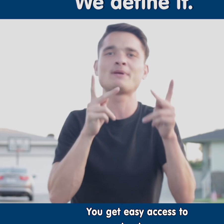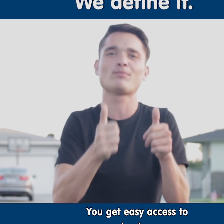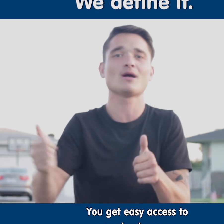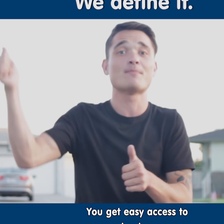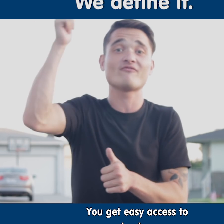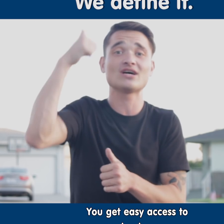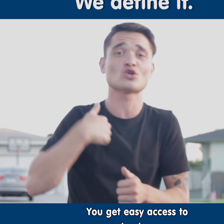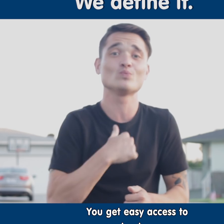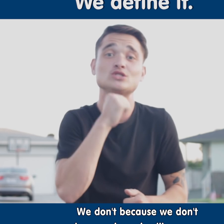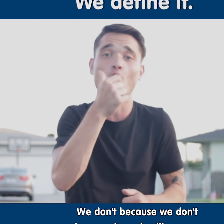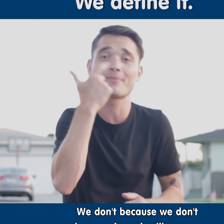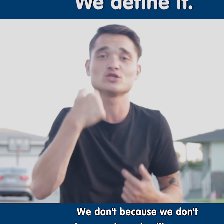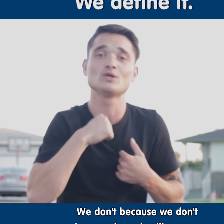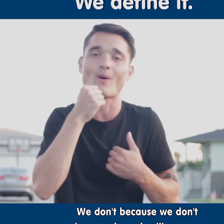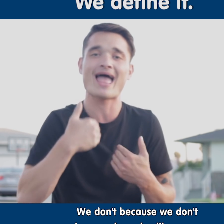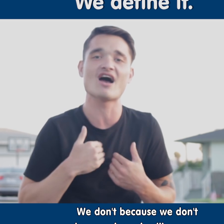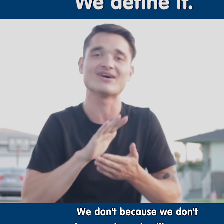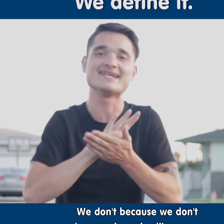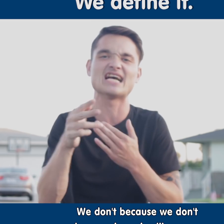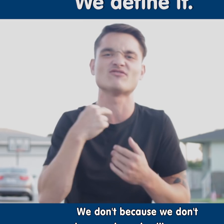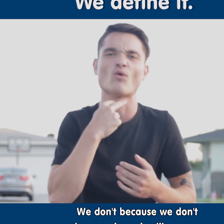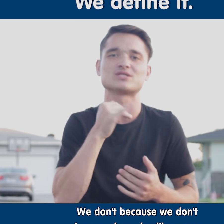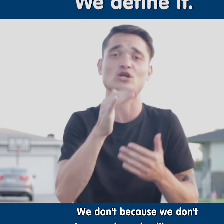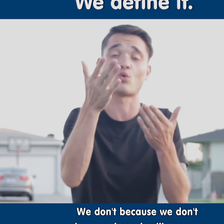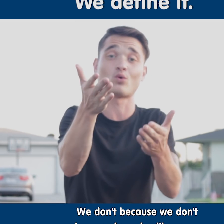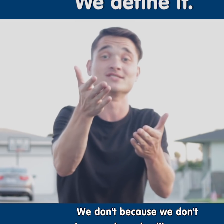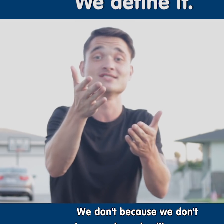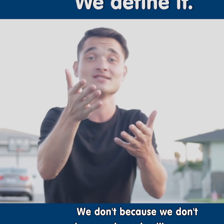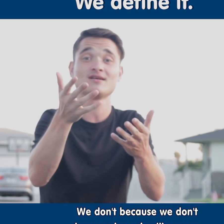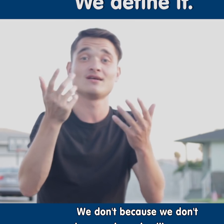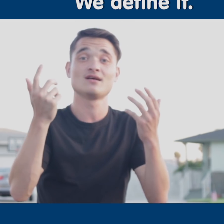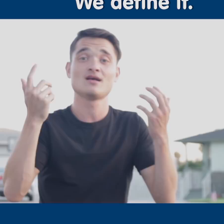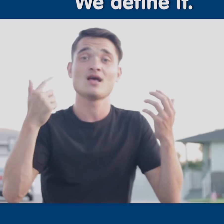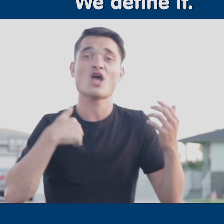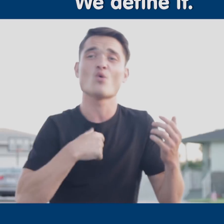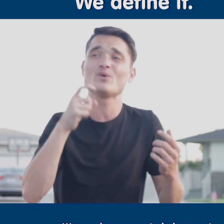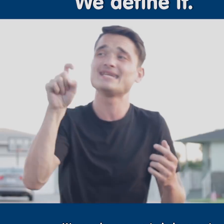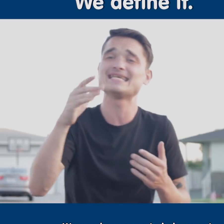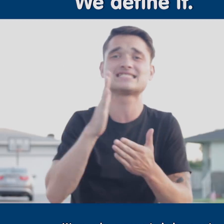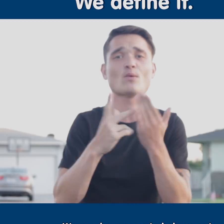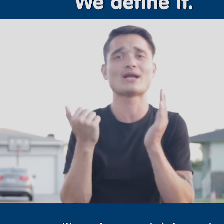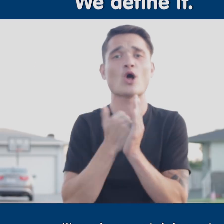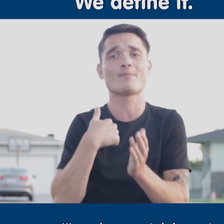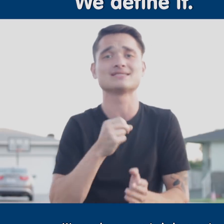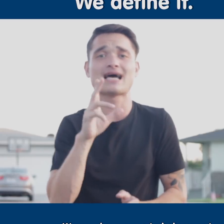above us. We don't, because we don't have a nice voice like yours. We need someone to help us out.